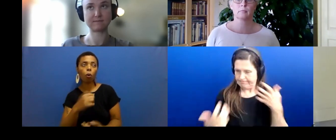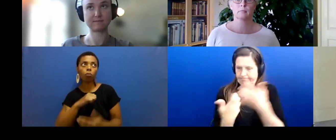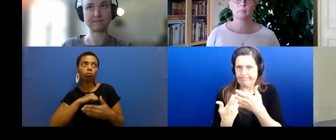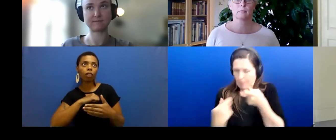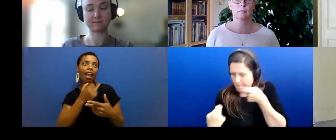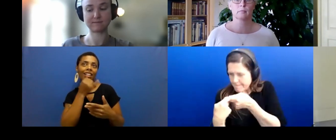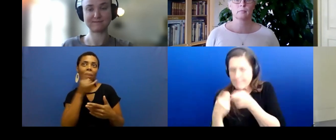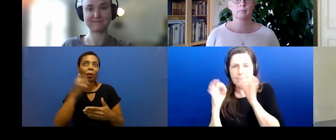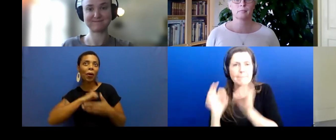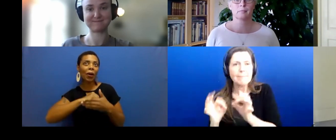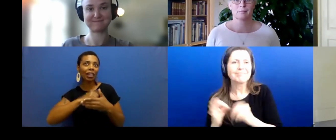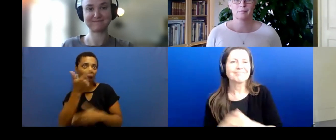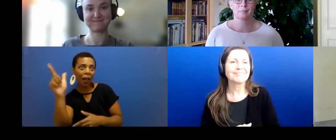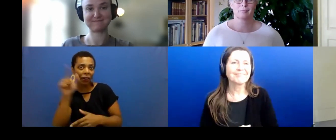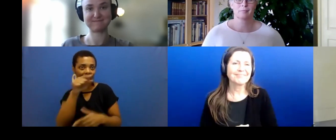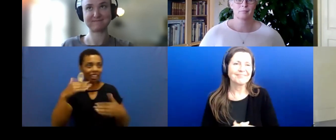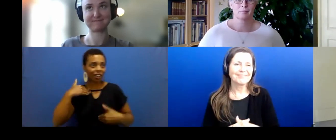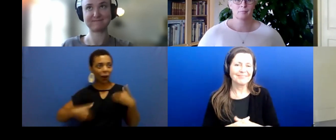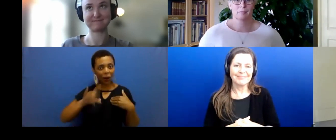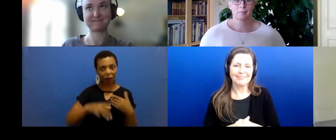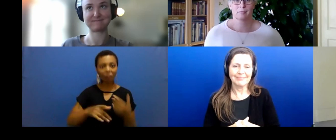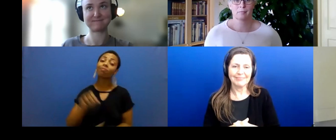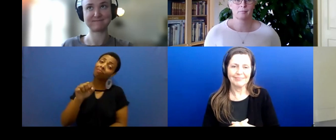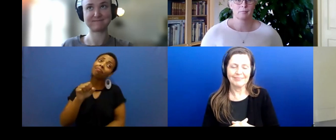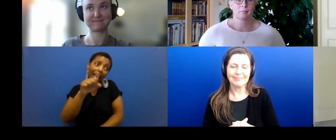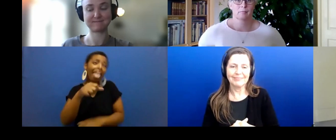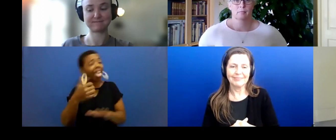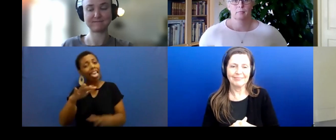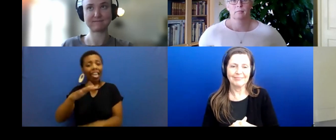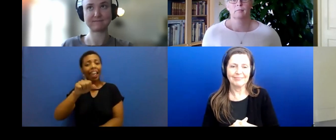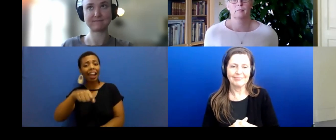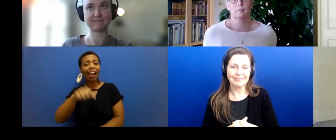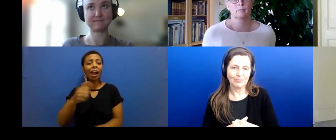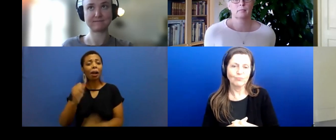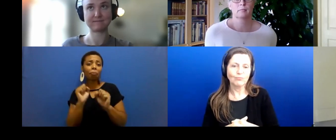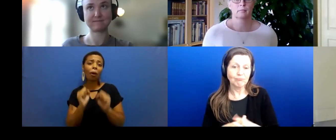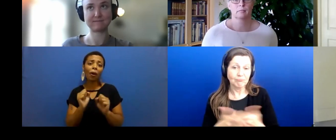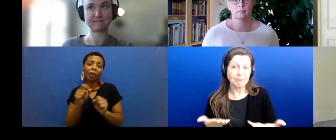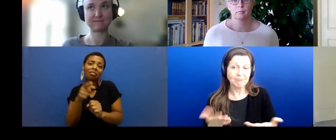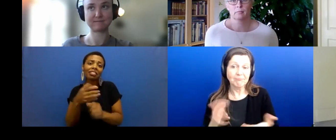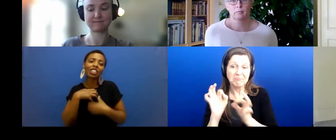device, the heartbeat. Yes, that would be possible, I think. Yeah.